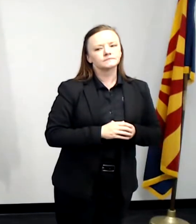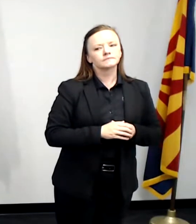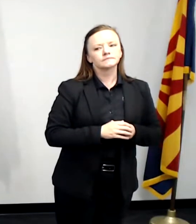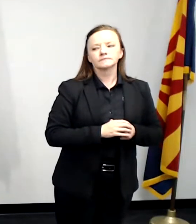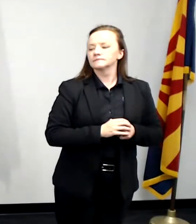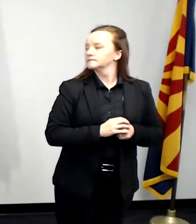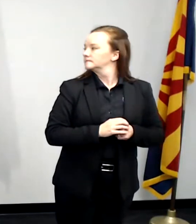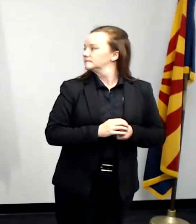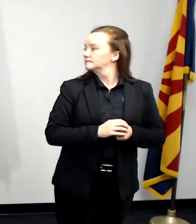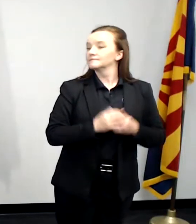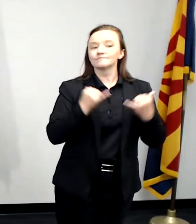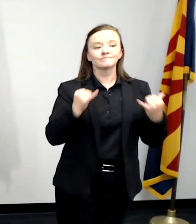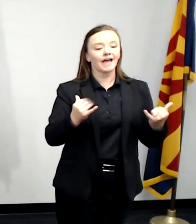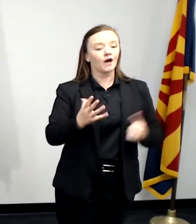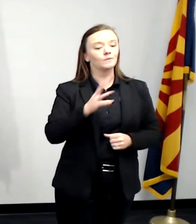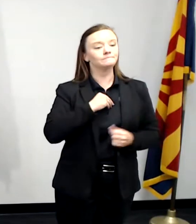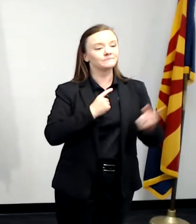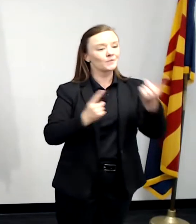Take questions.